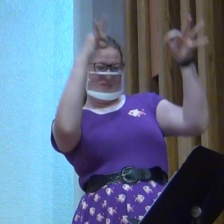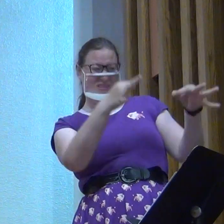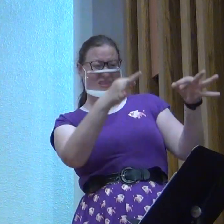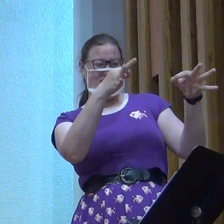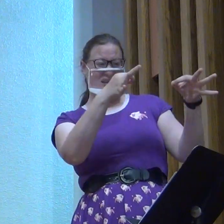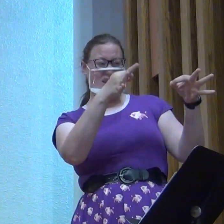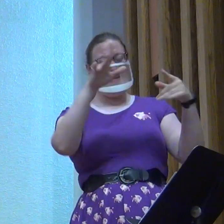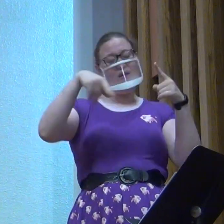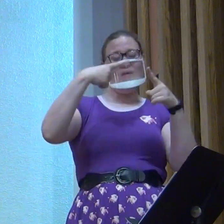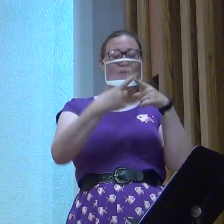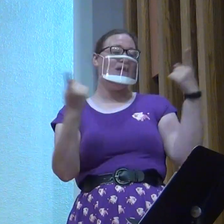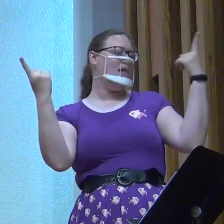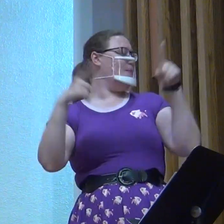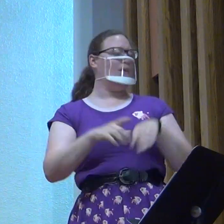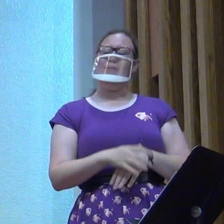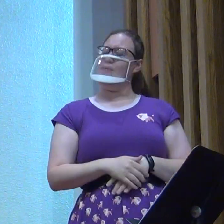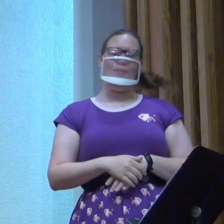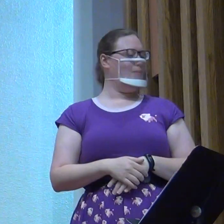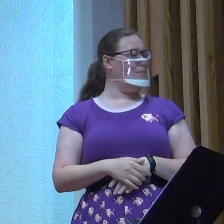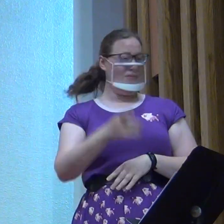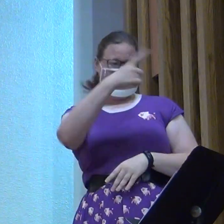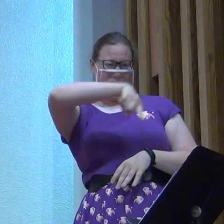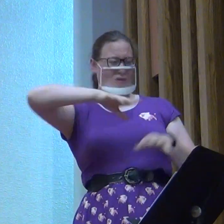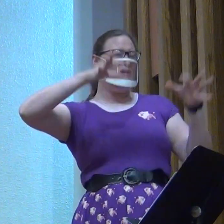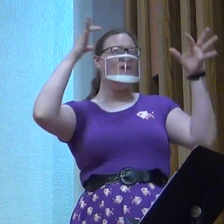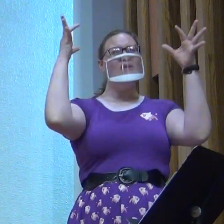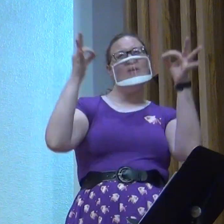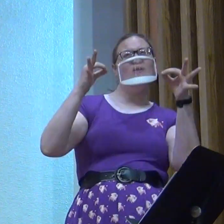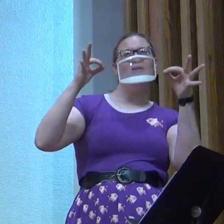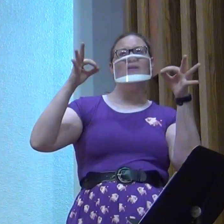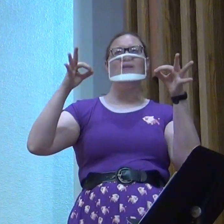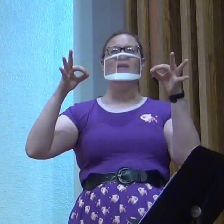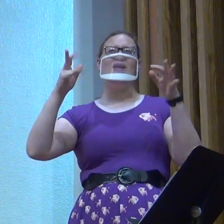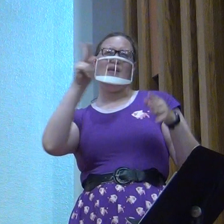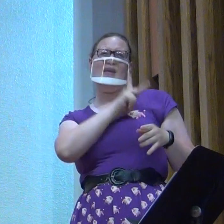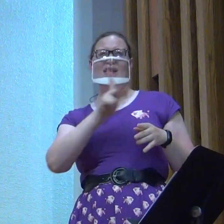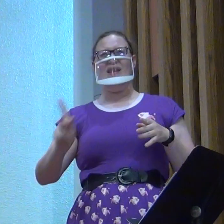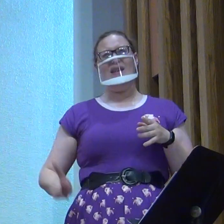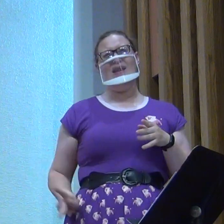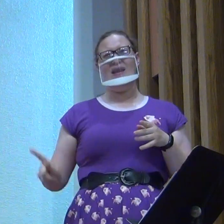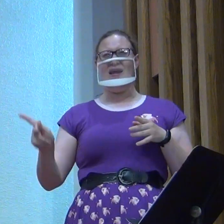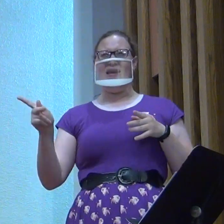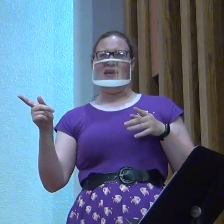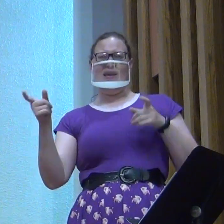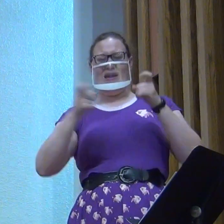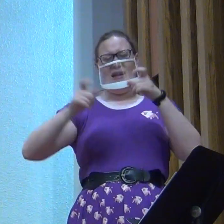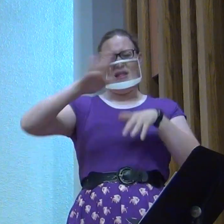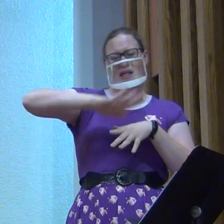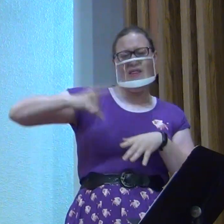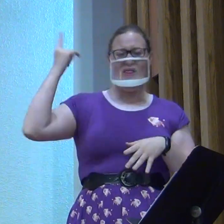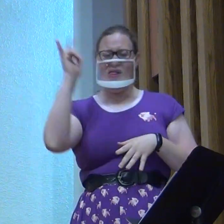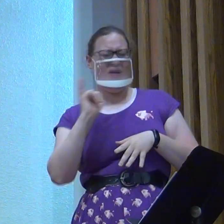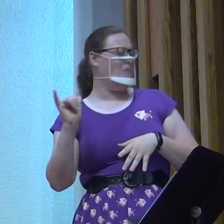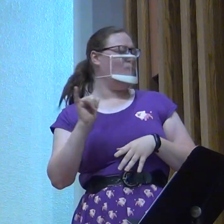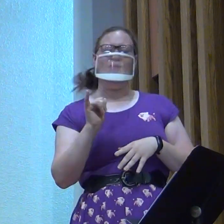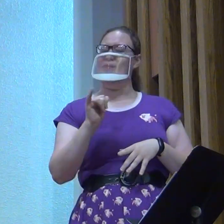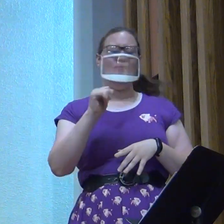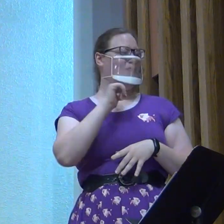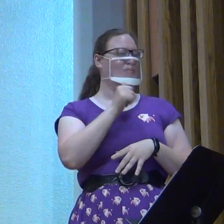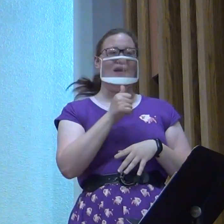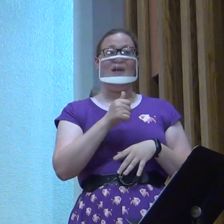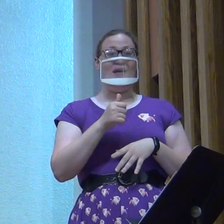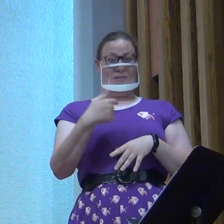the kingdom comes. You don't get to say what the kingdom is. None of us